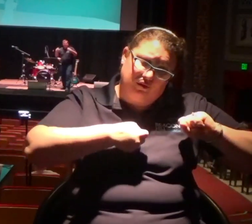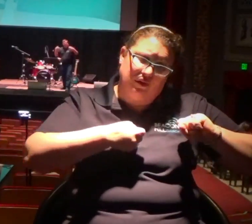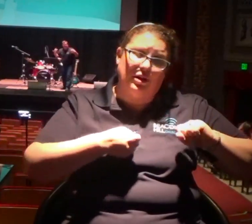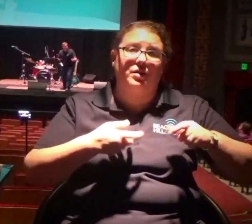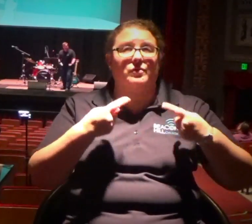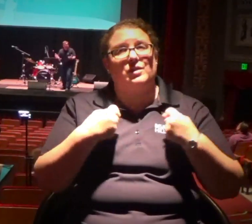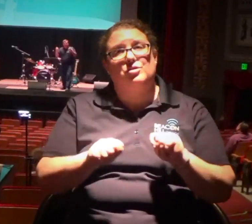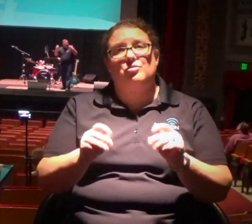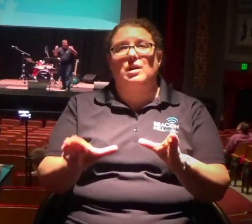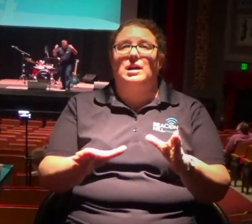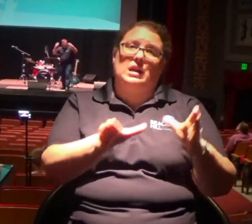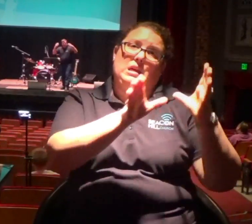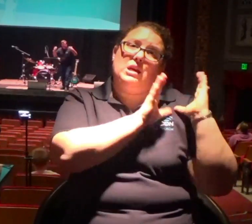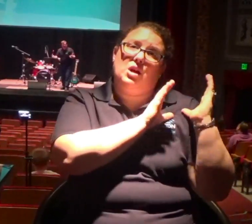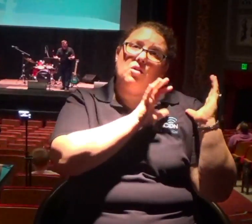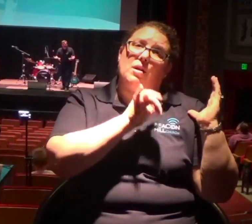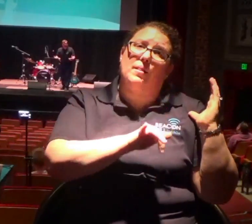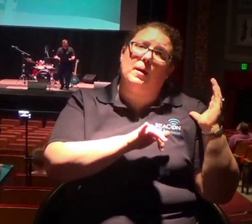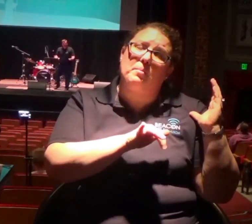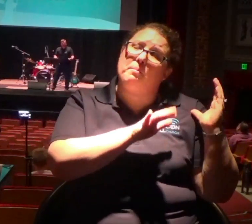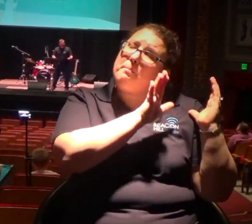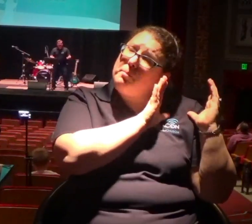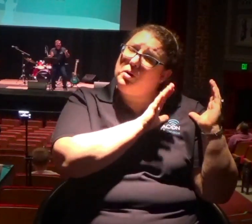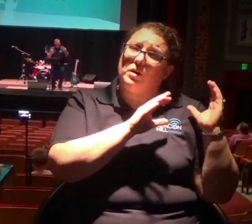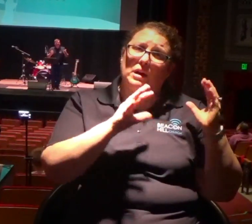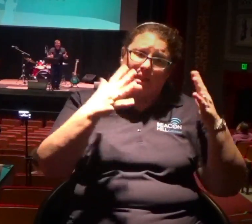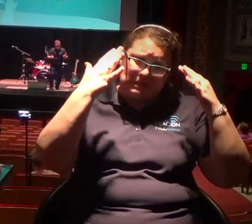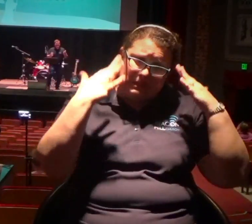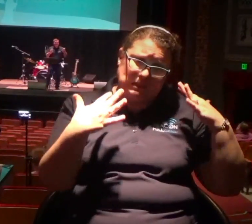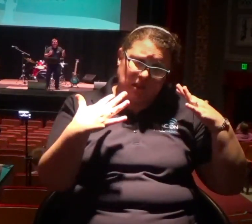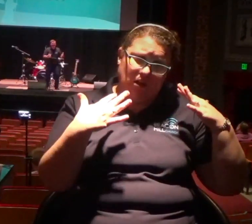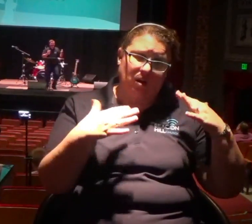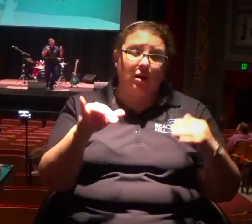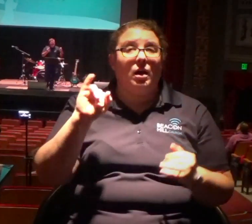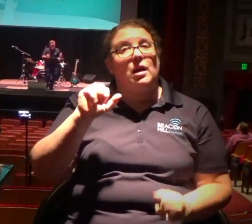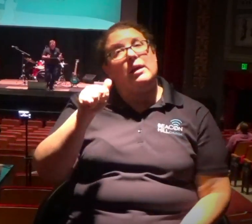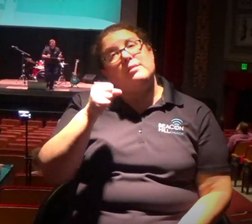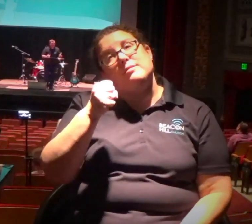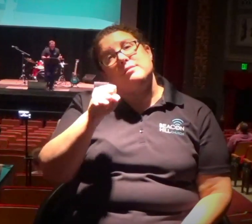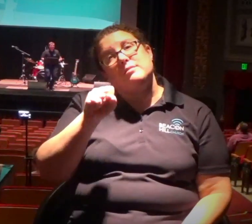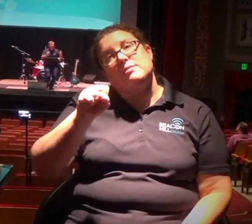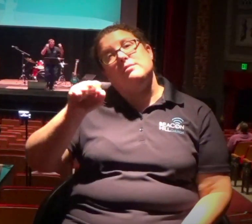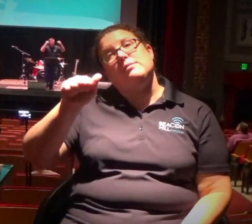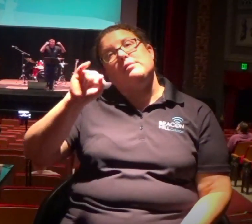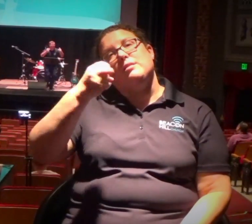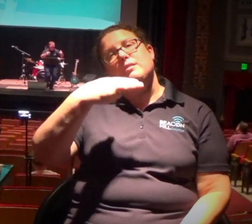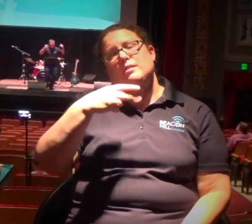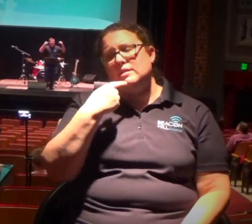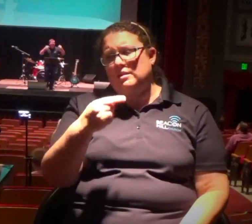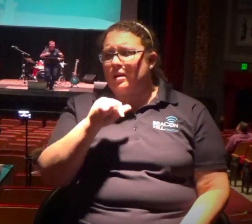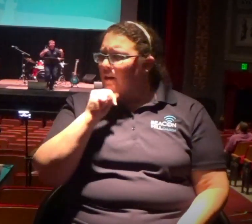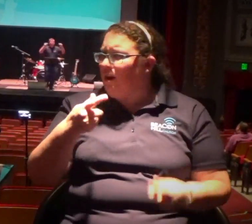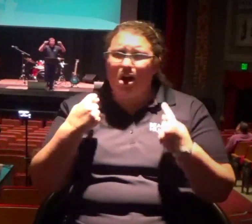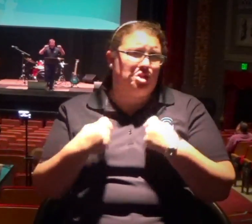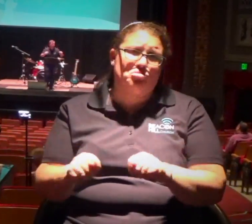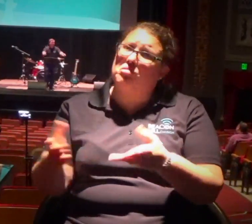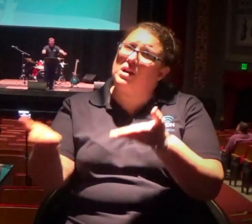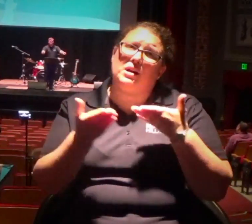that burden of sorrow. And Isaiah is saying this, don't try to carry what you are not meant